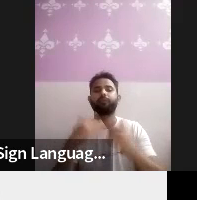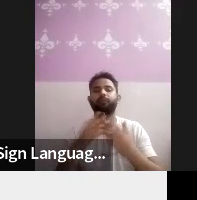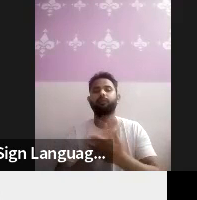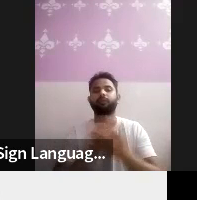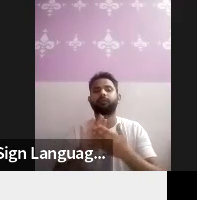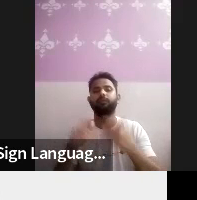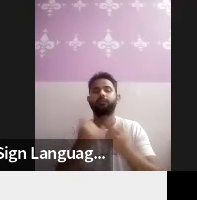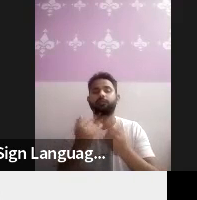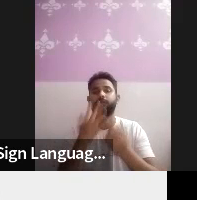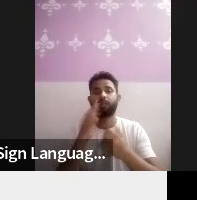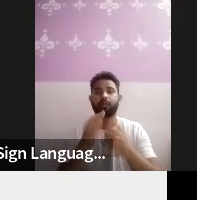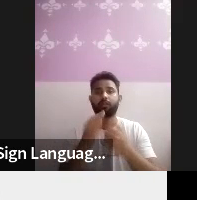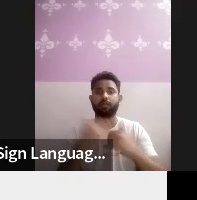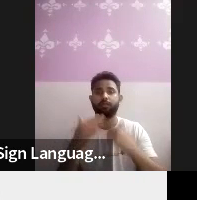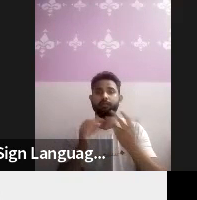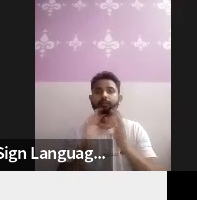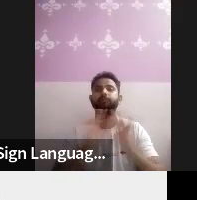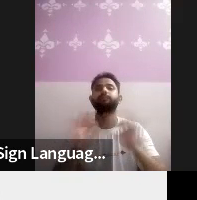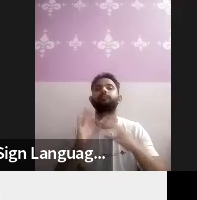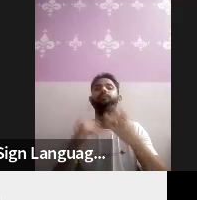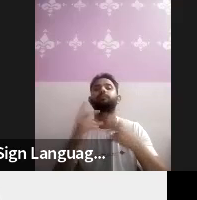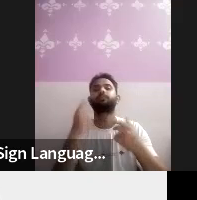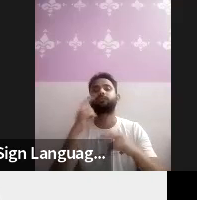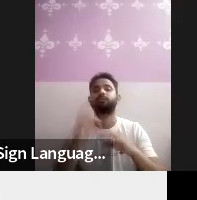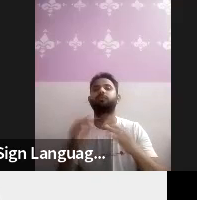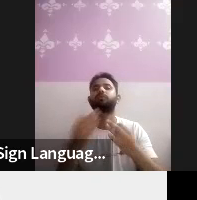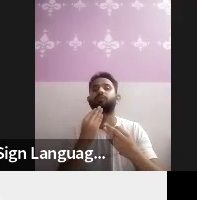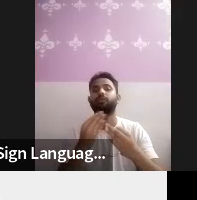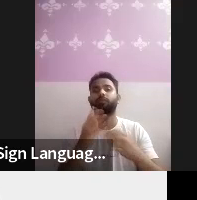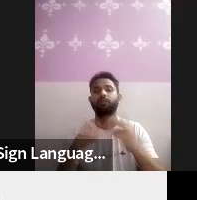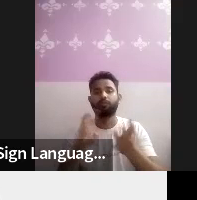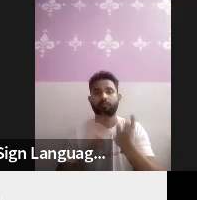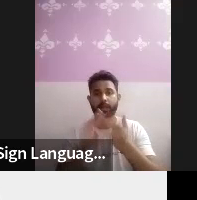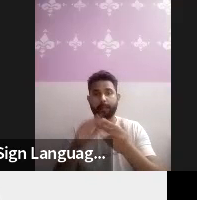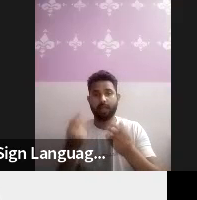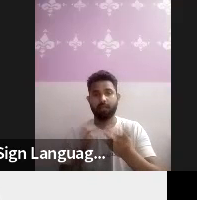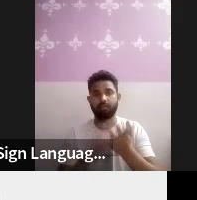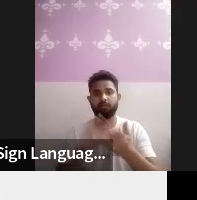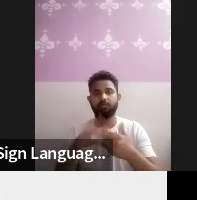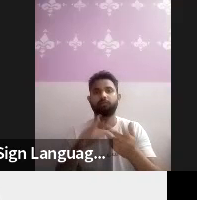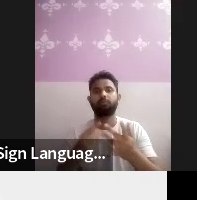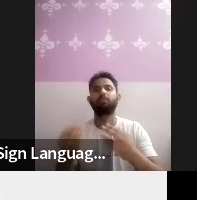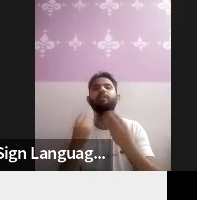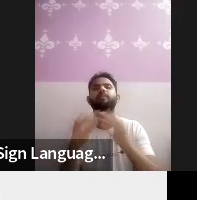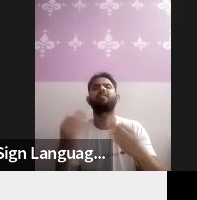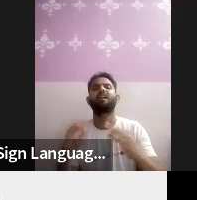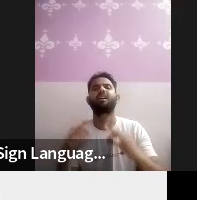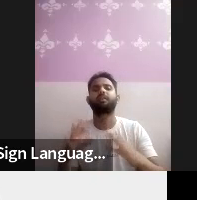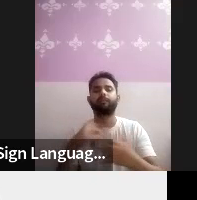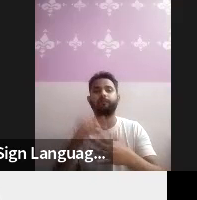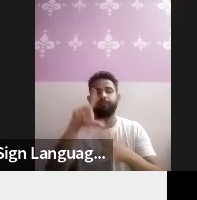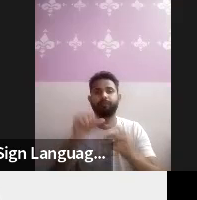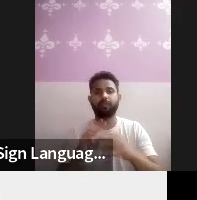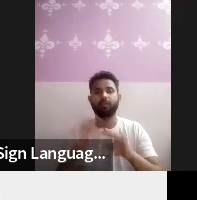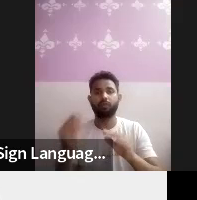extensions, or it won't have a kick plate. And so like money has been spent in the name of accessibility,